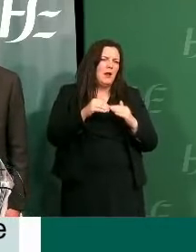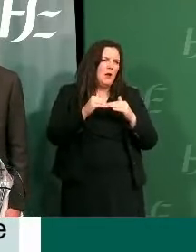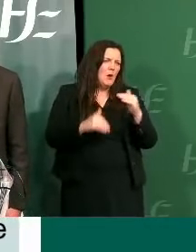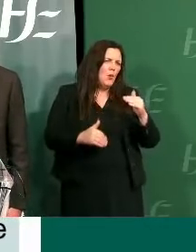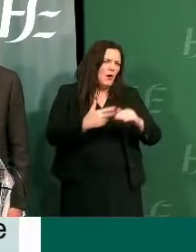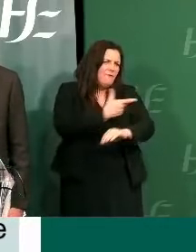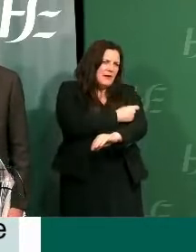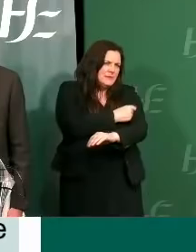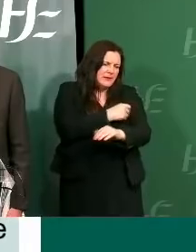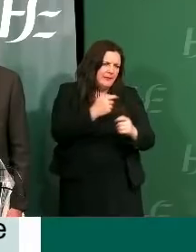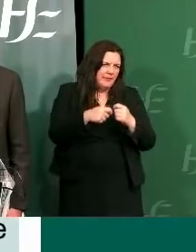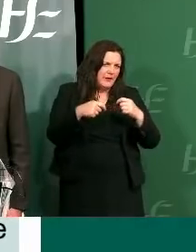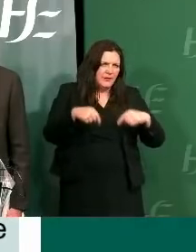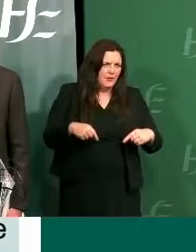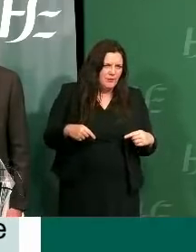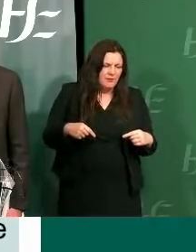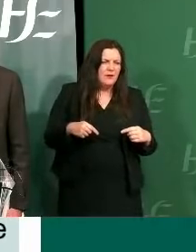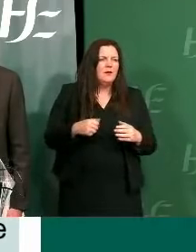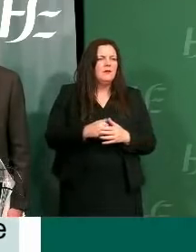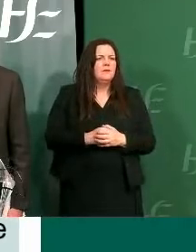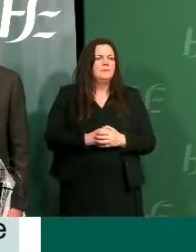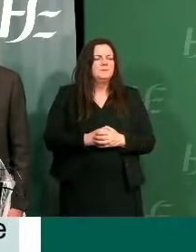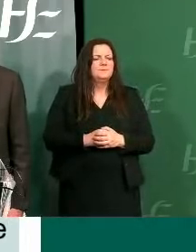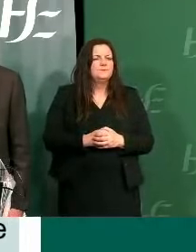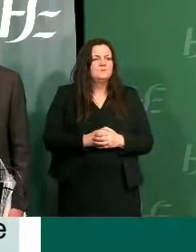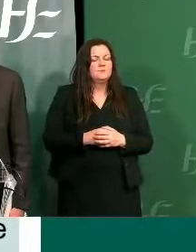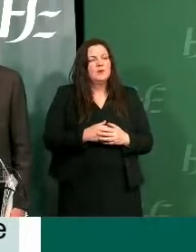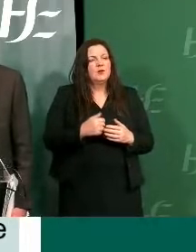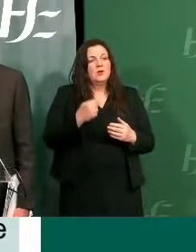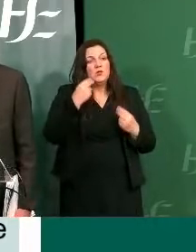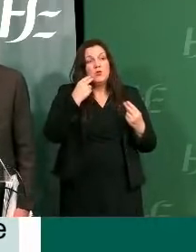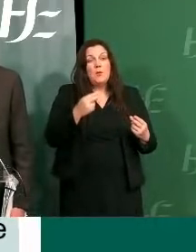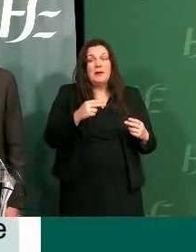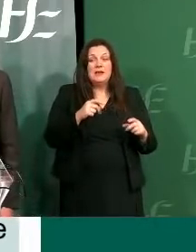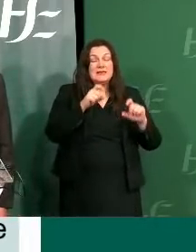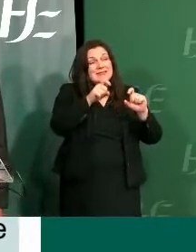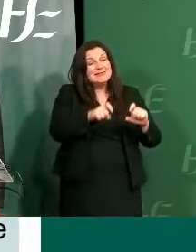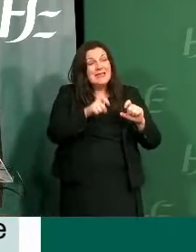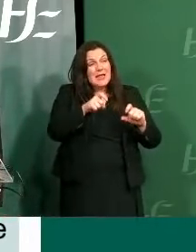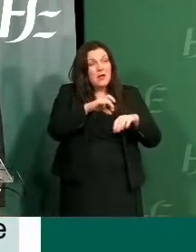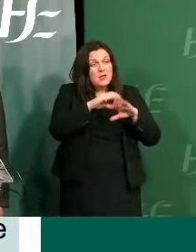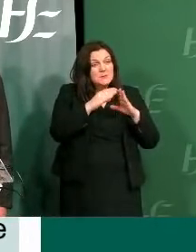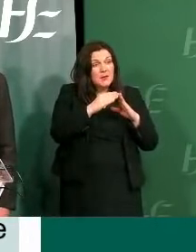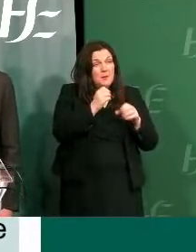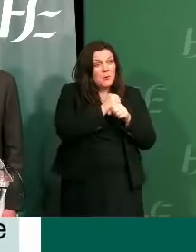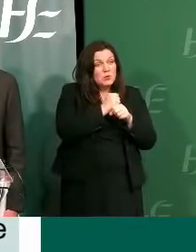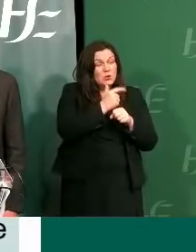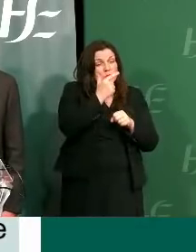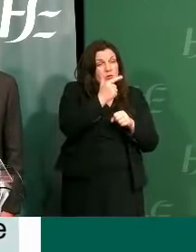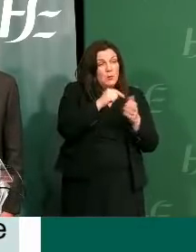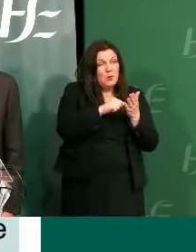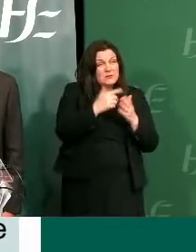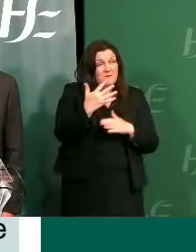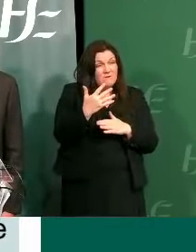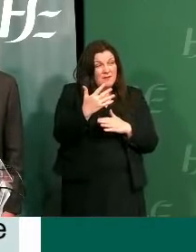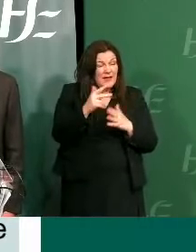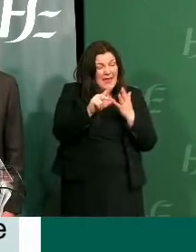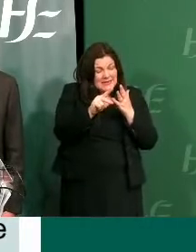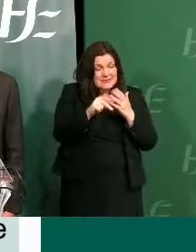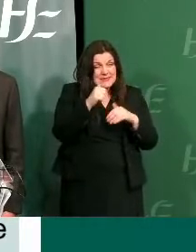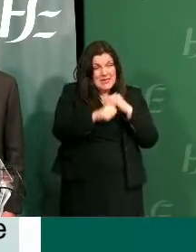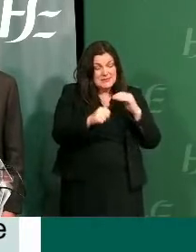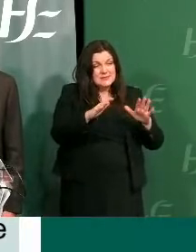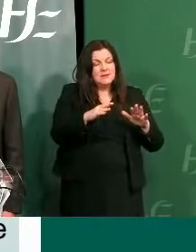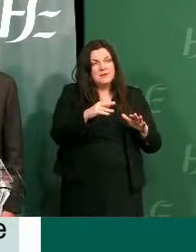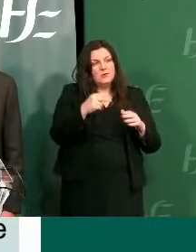ours. The length of stay was 2.8 days, much lower than the average length of stay of 8.5 days. And